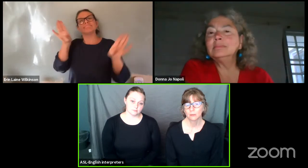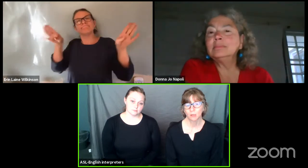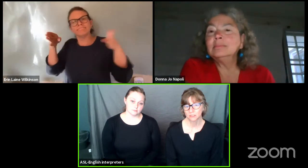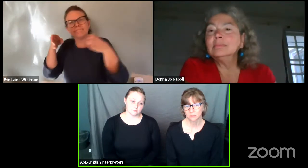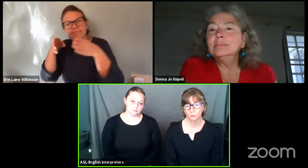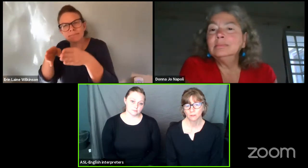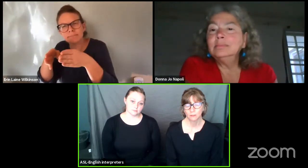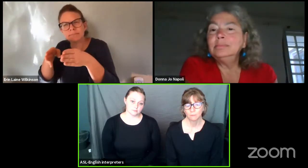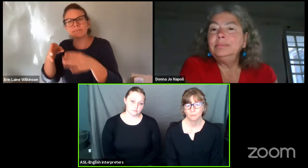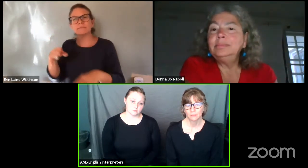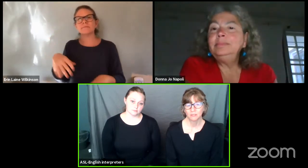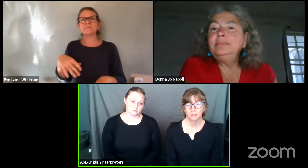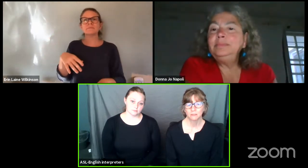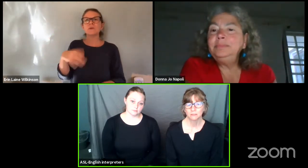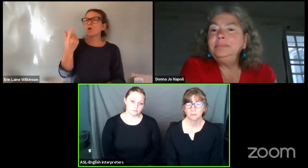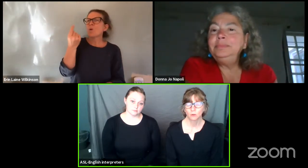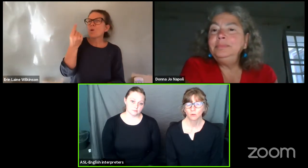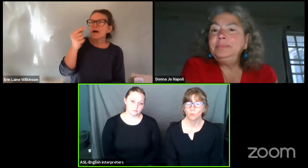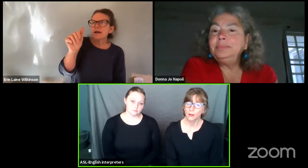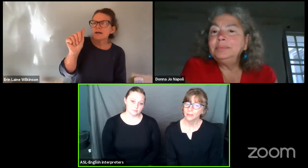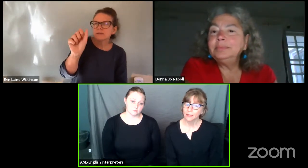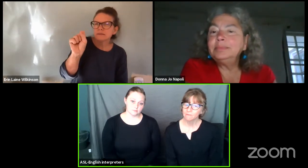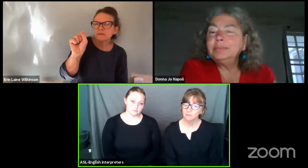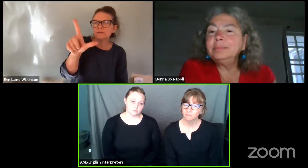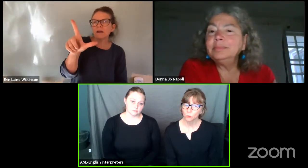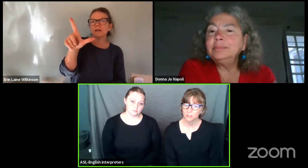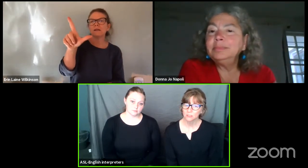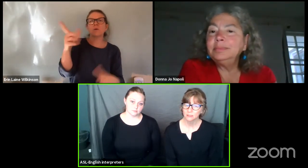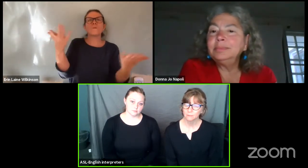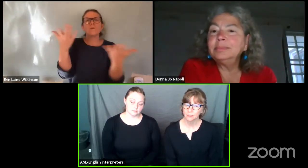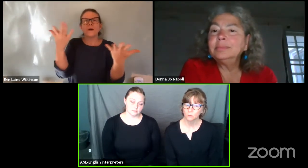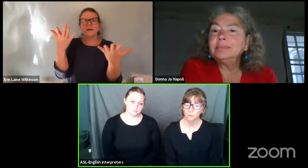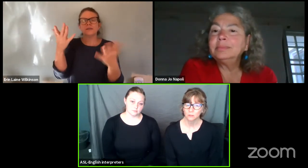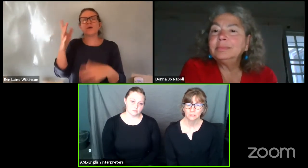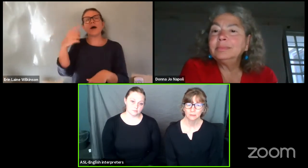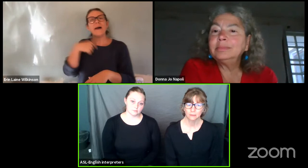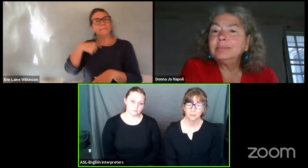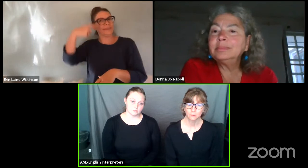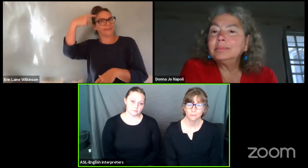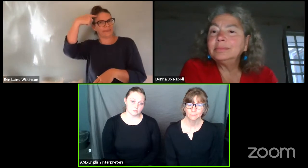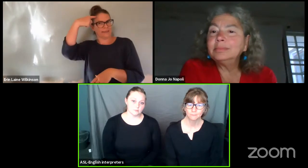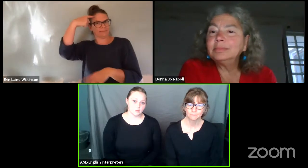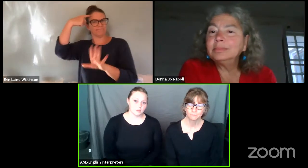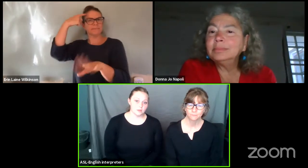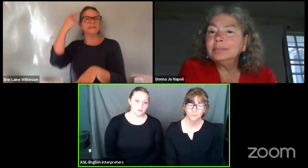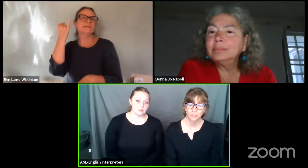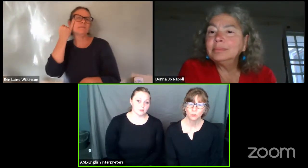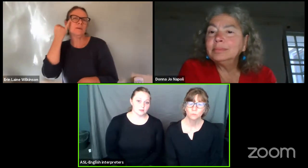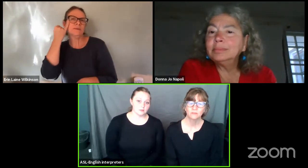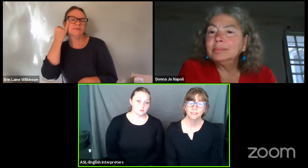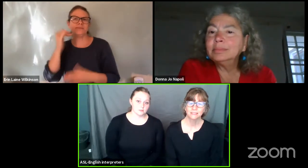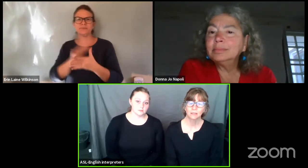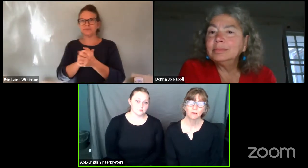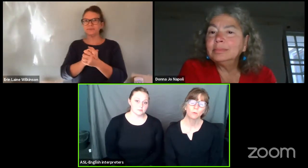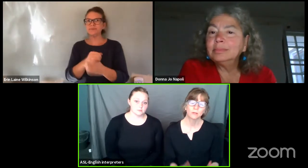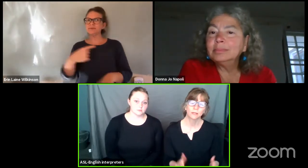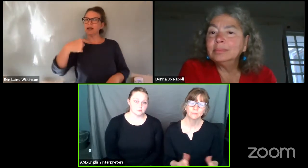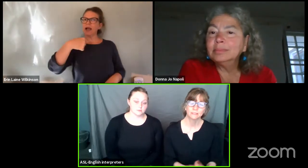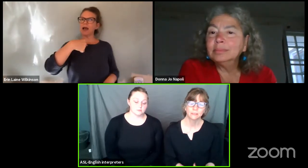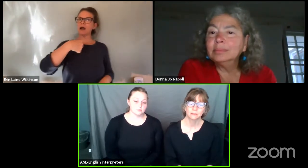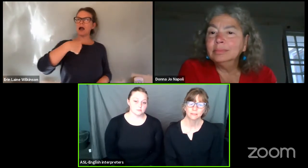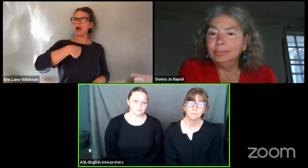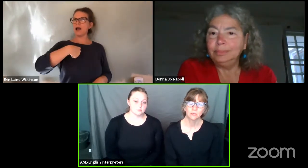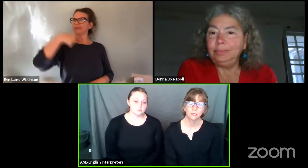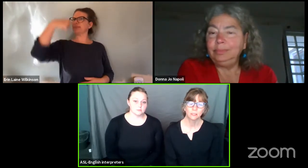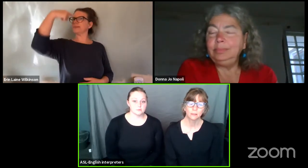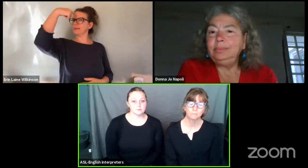something that's not possible because of where we'd have to focus. I mean, in terms of ASL, okay, let